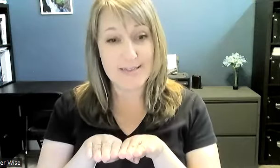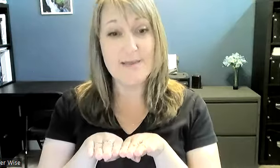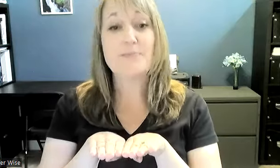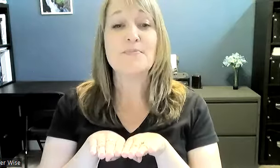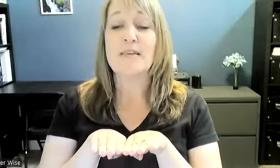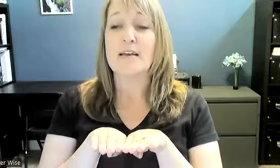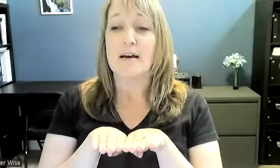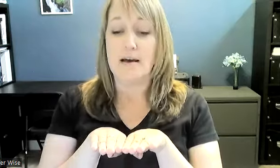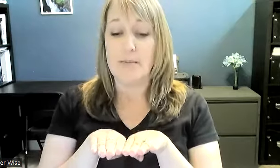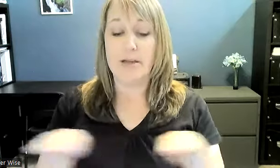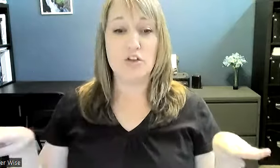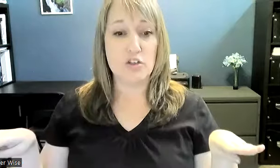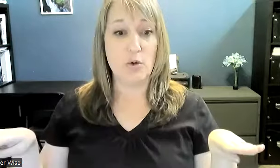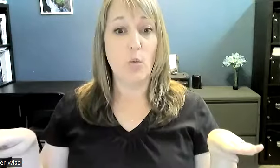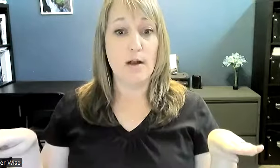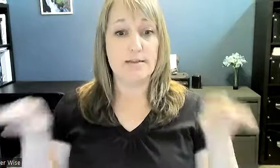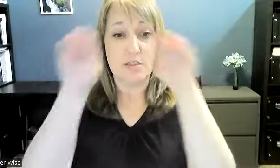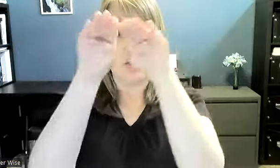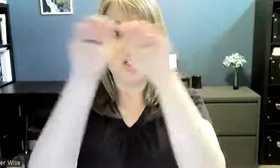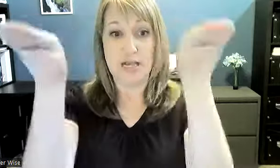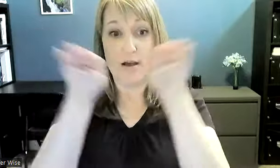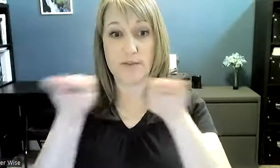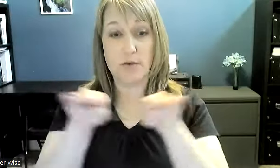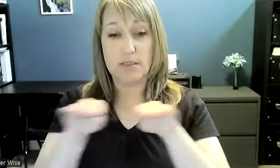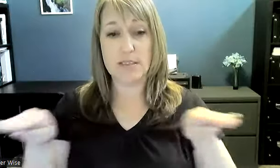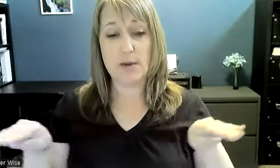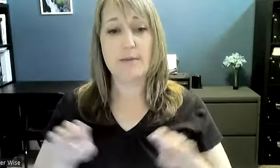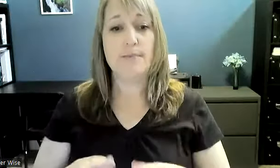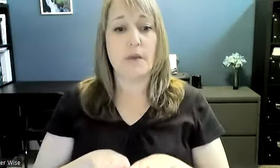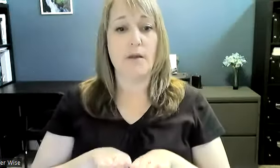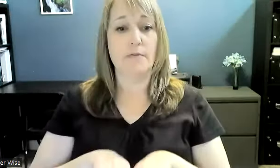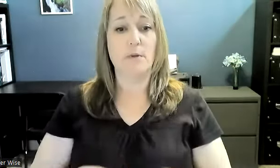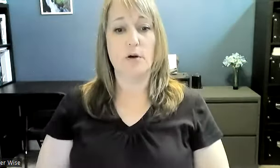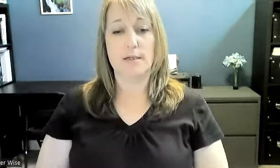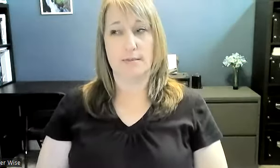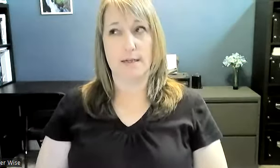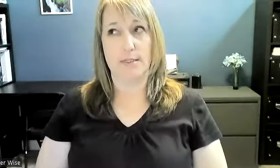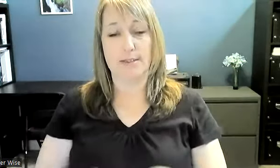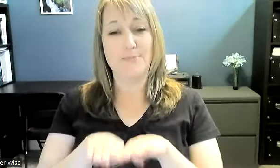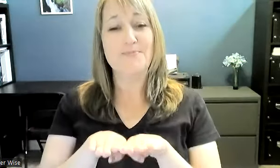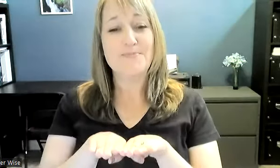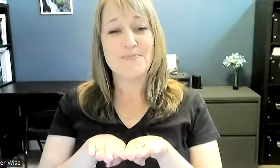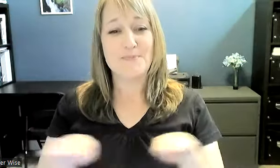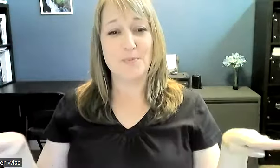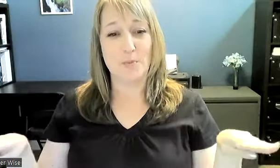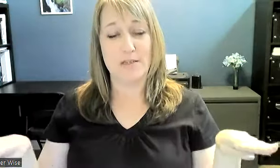see. And you just do it once. So shelves goes this way and floor is down here once.